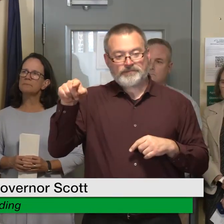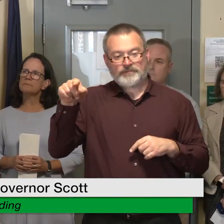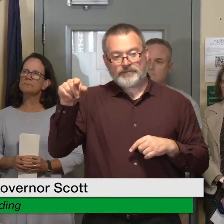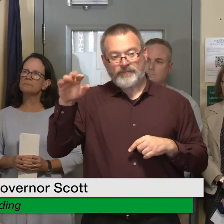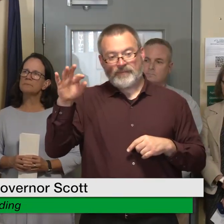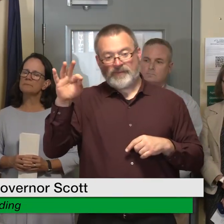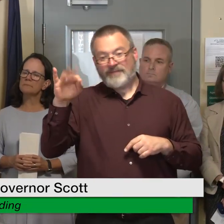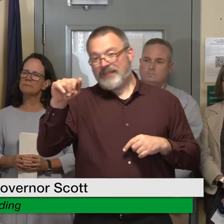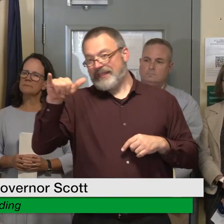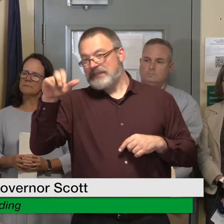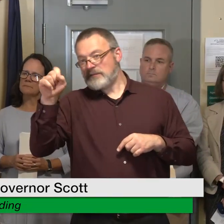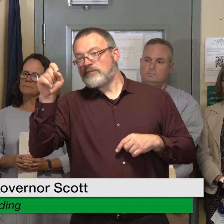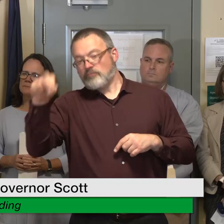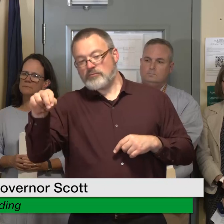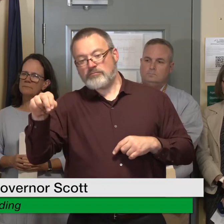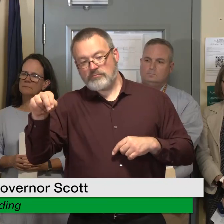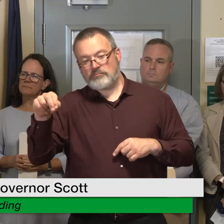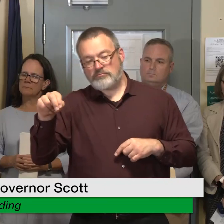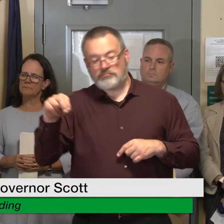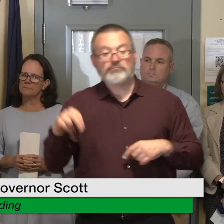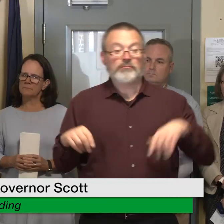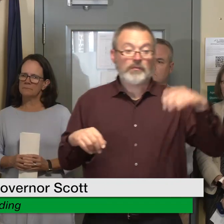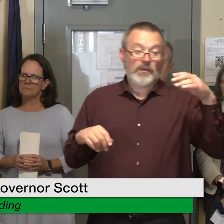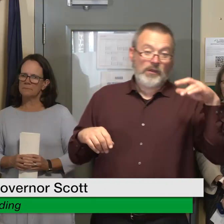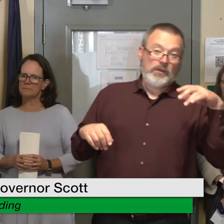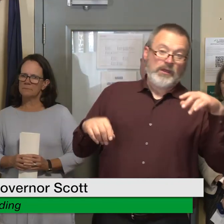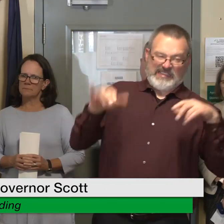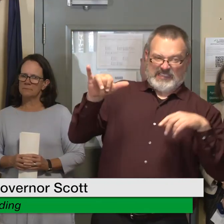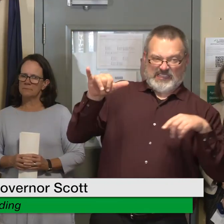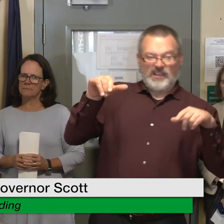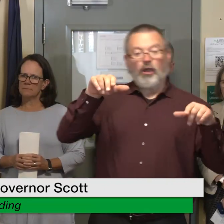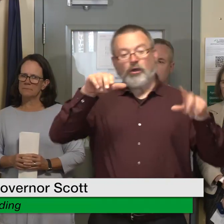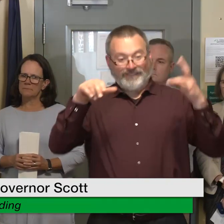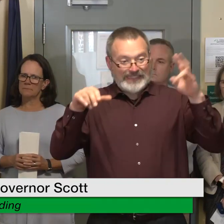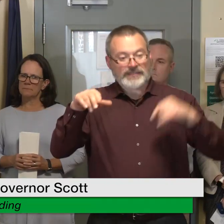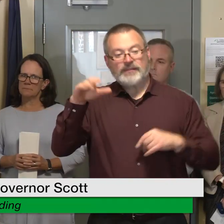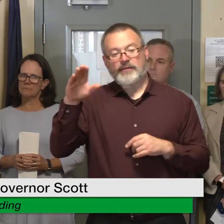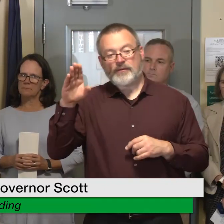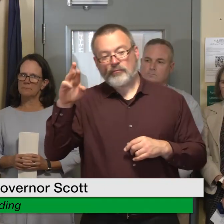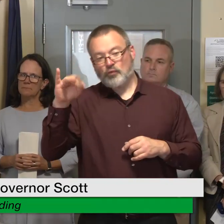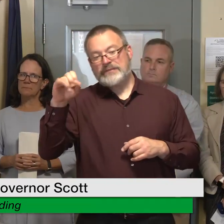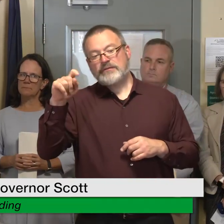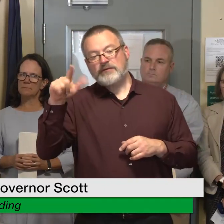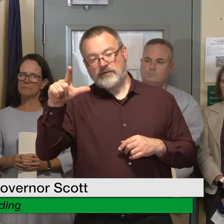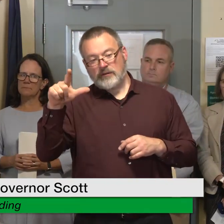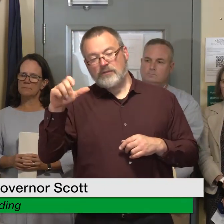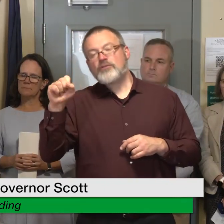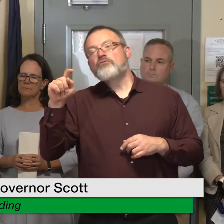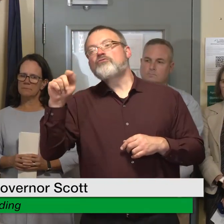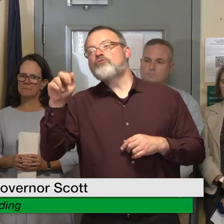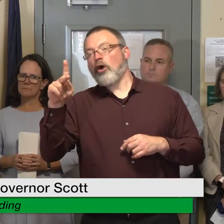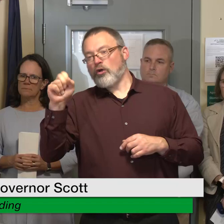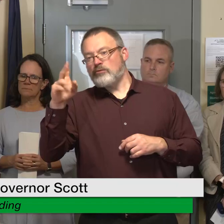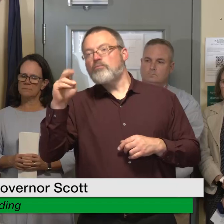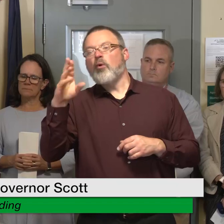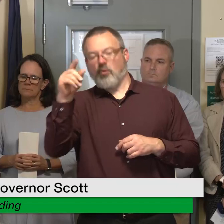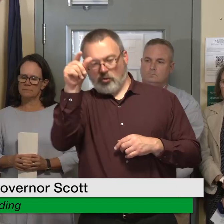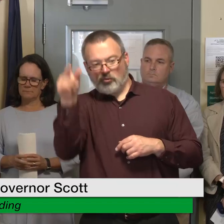Faiston. And Route 17 in the Bristol-Starksboro area due to a